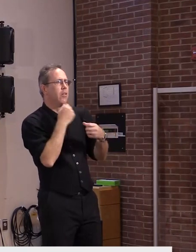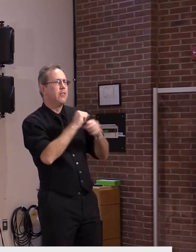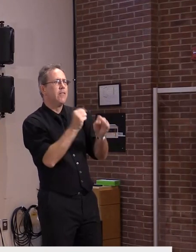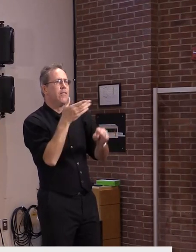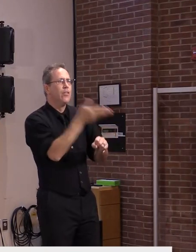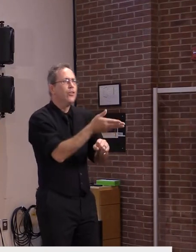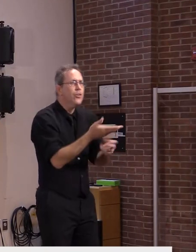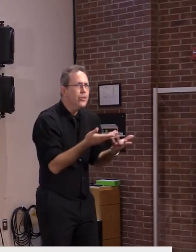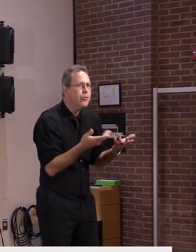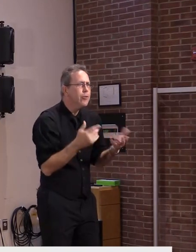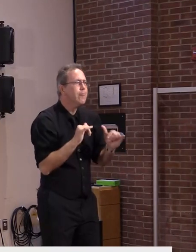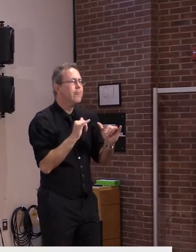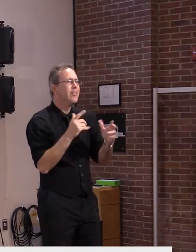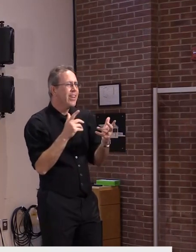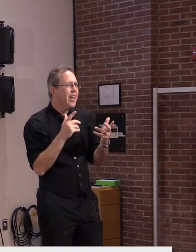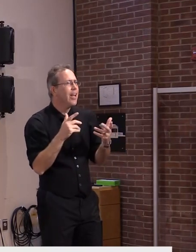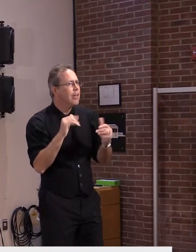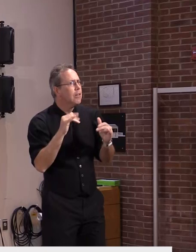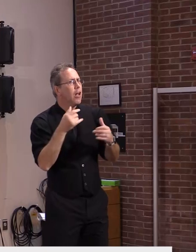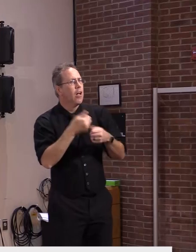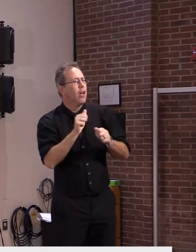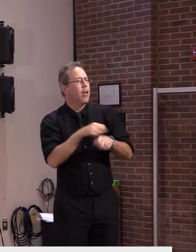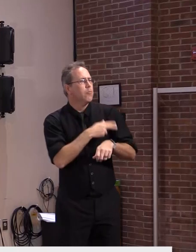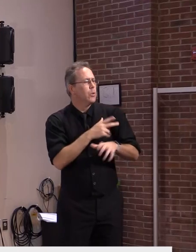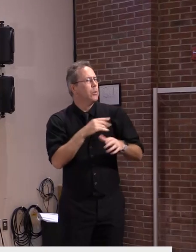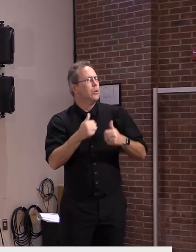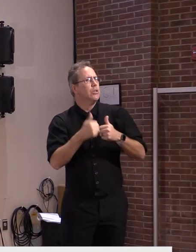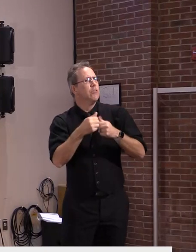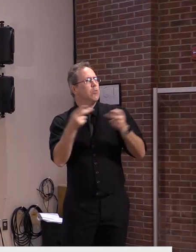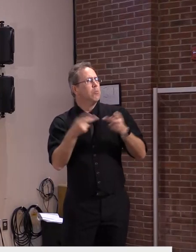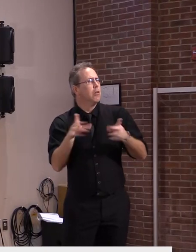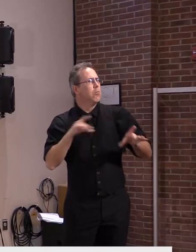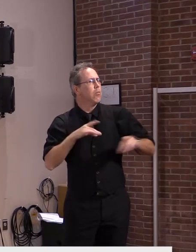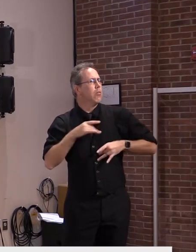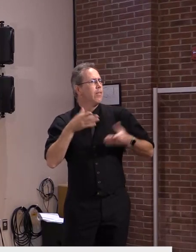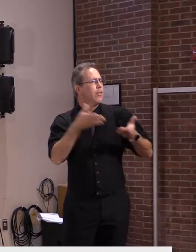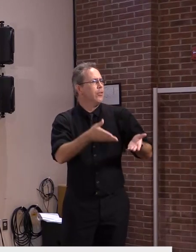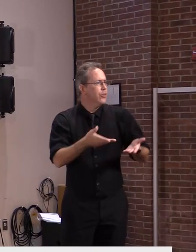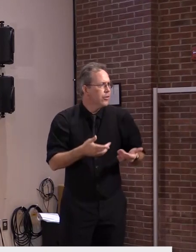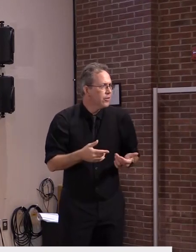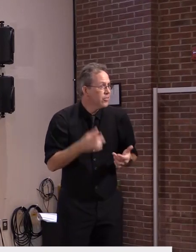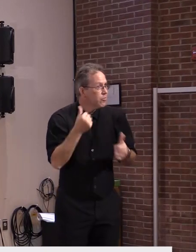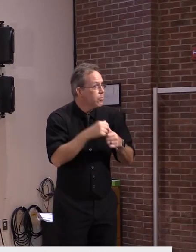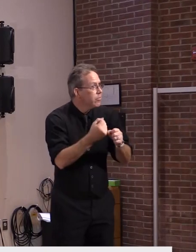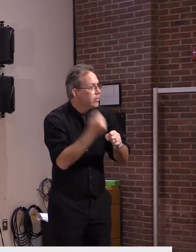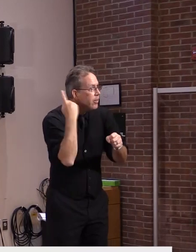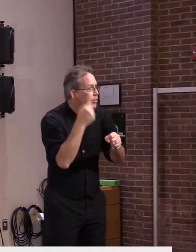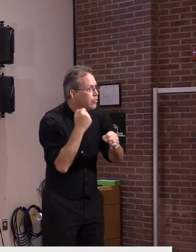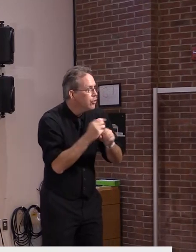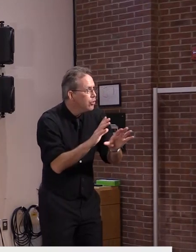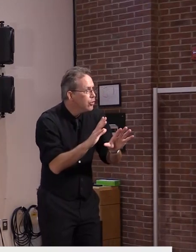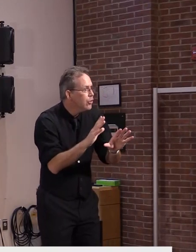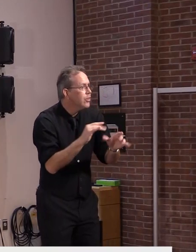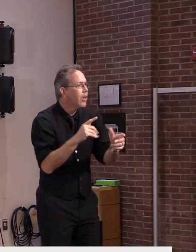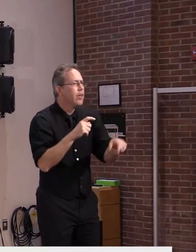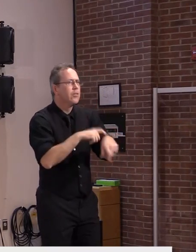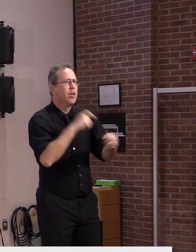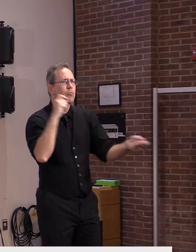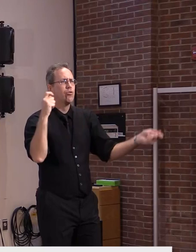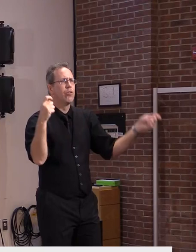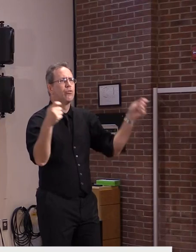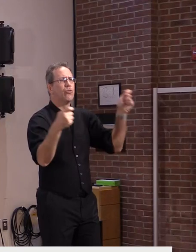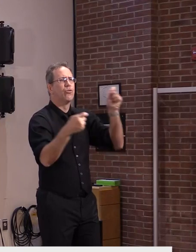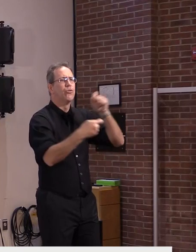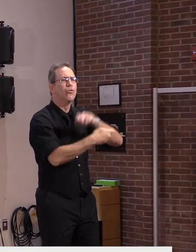in our whole society. So that was a year ago. A lot has happened since then. And what's transpired is